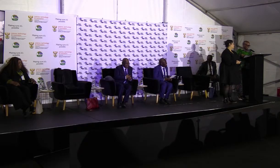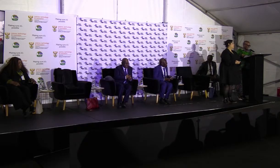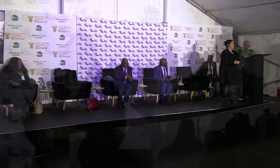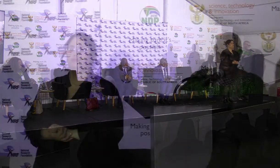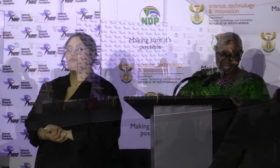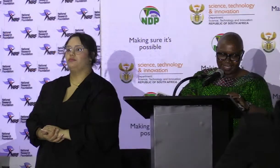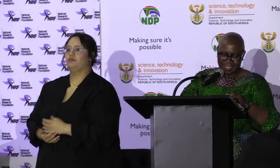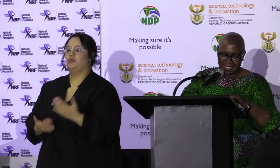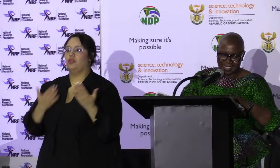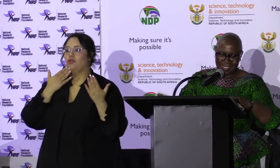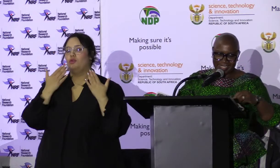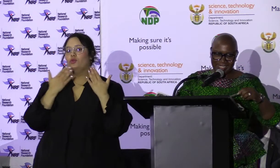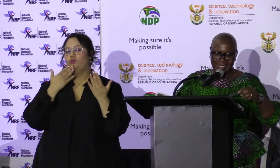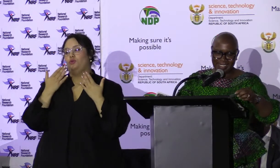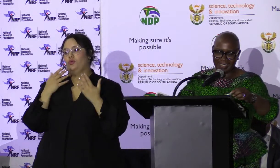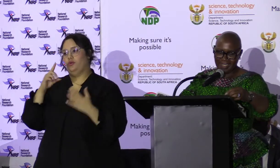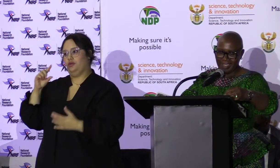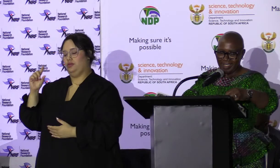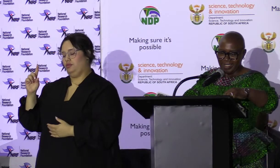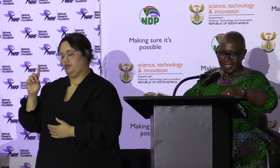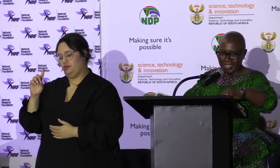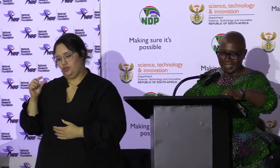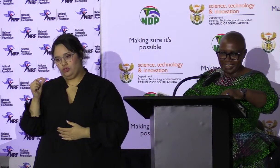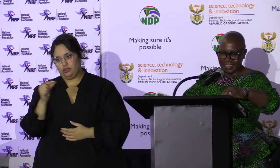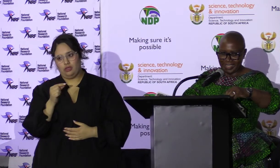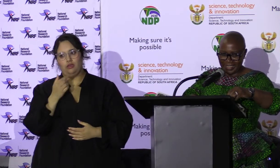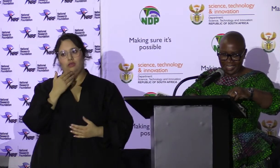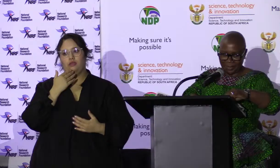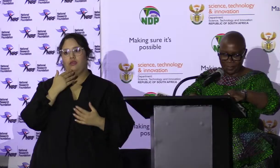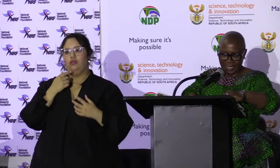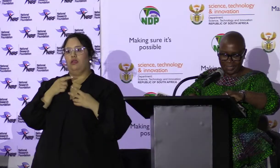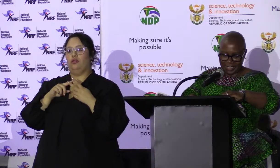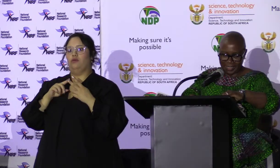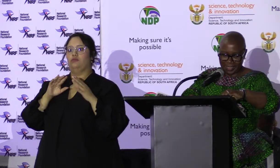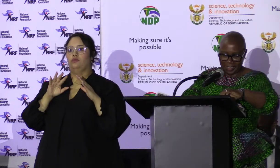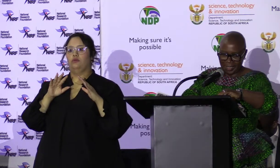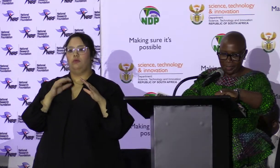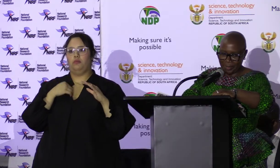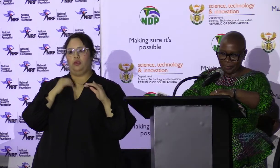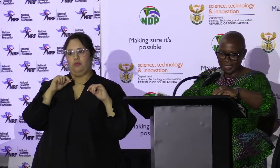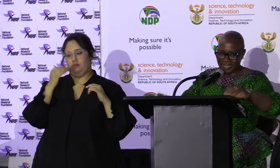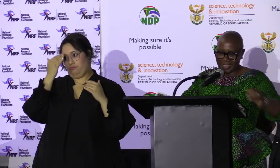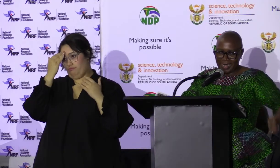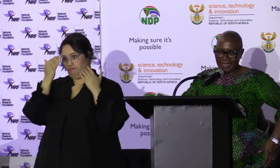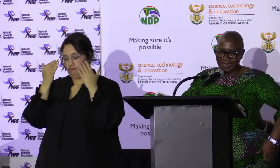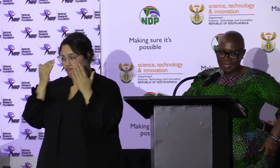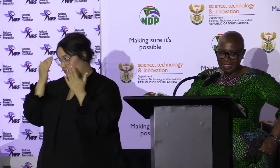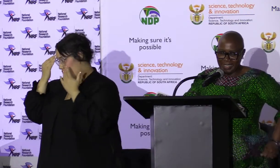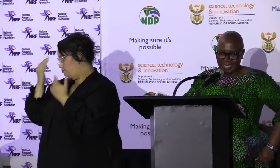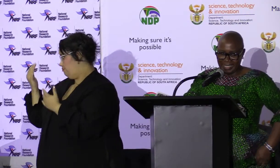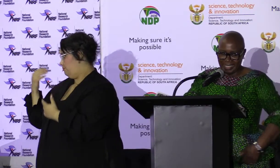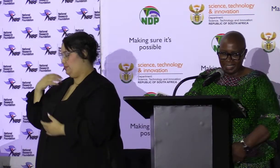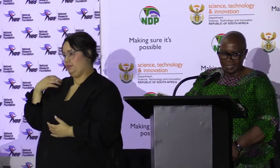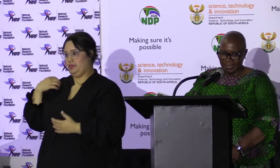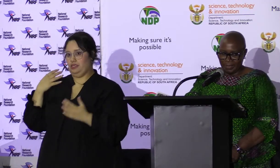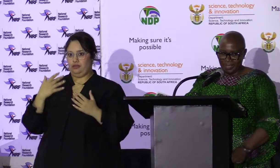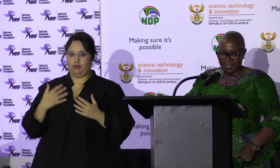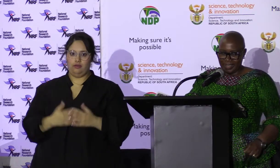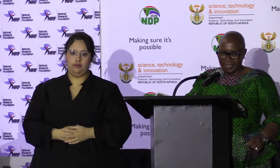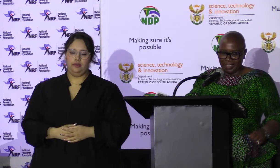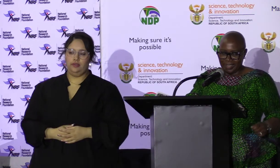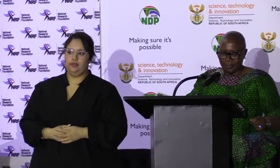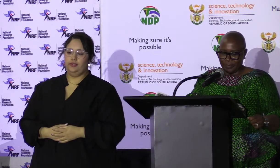Thank you very much, DG. And let me greet our minister.